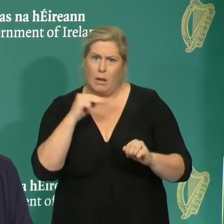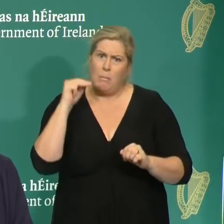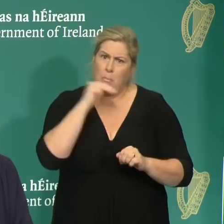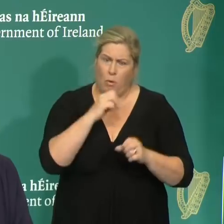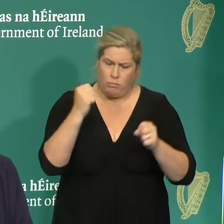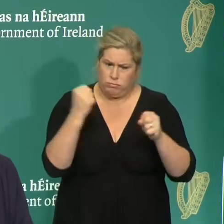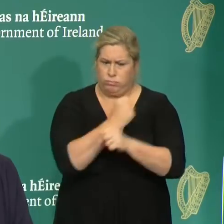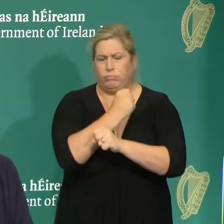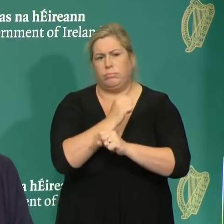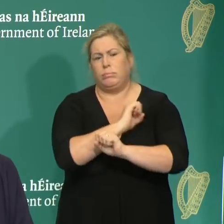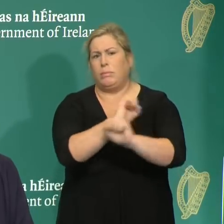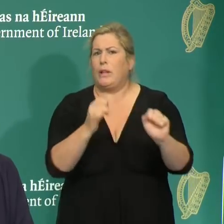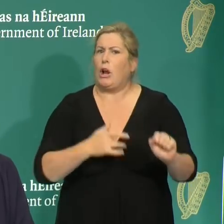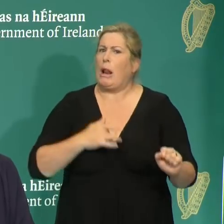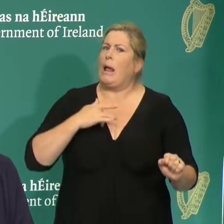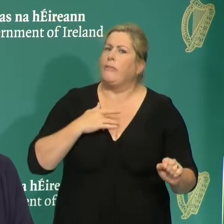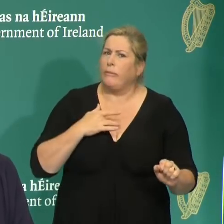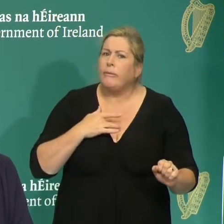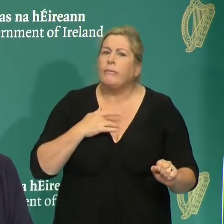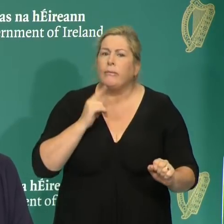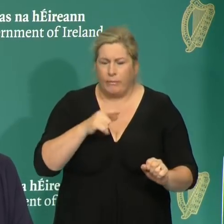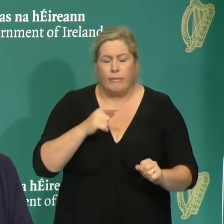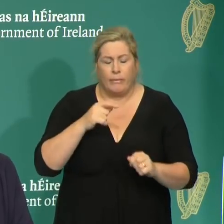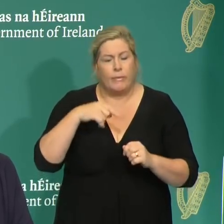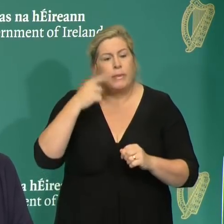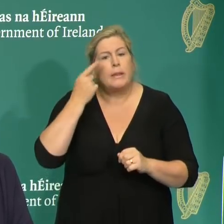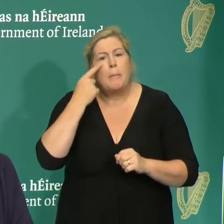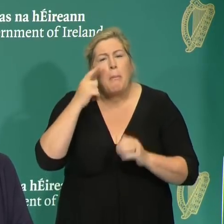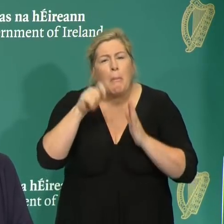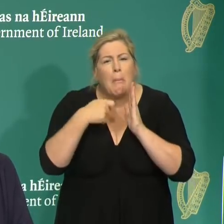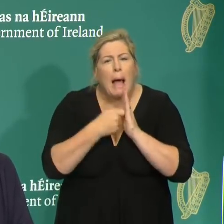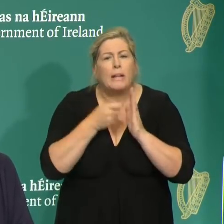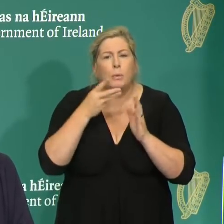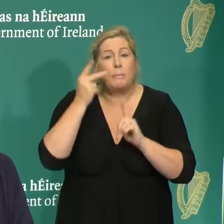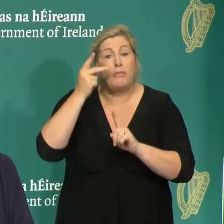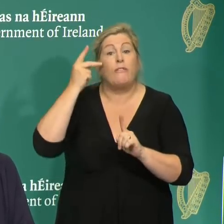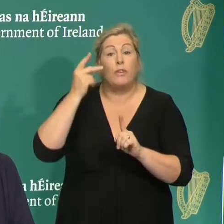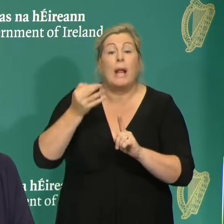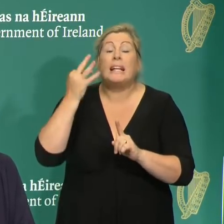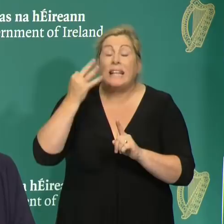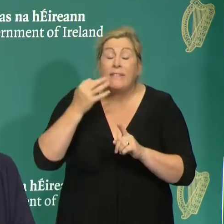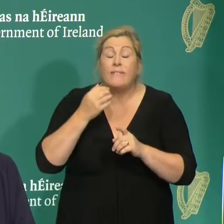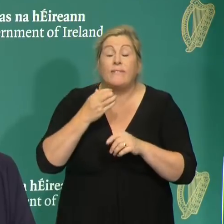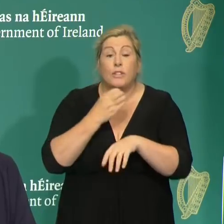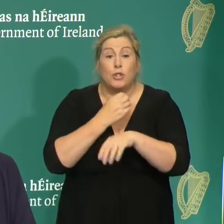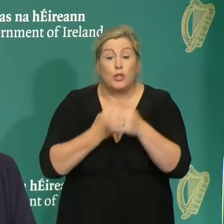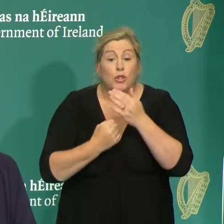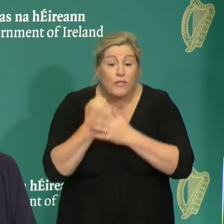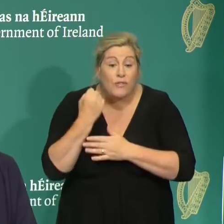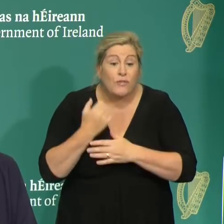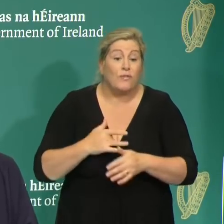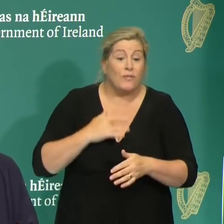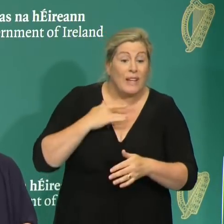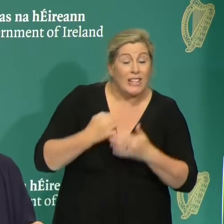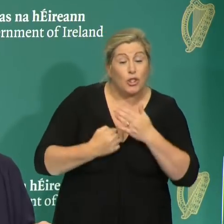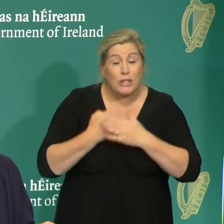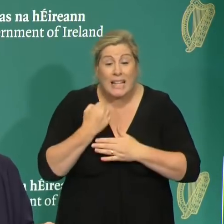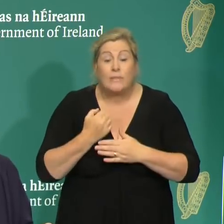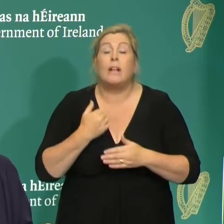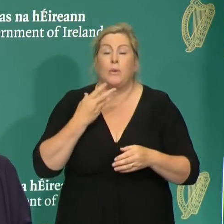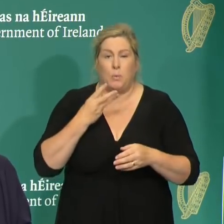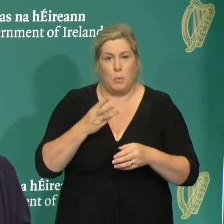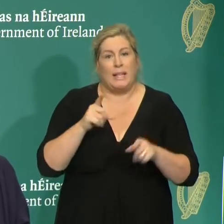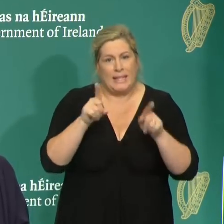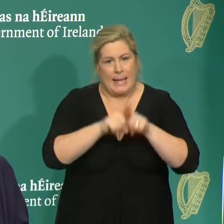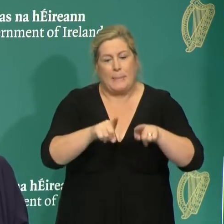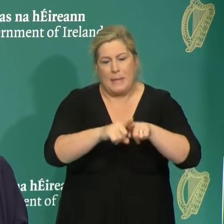our citizens' lives. The pilot will be reviewed and, if successful, will be the way applicants are conferred with citizenship over the